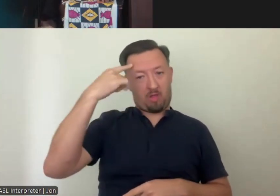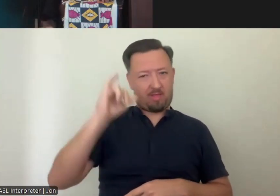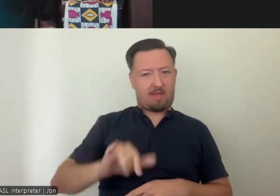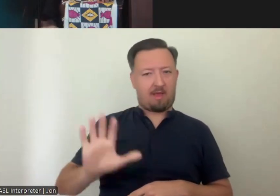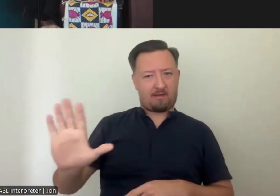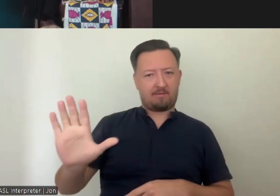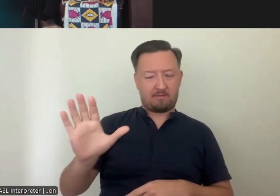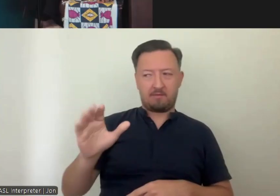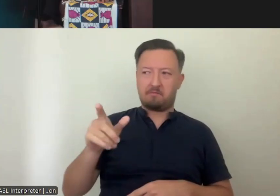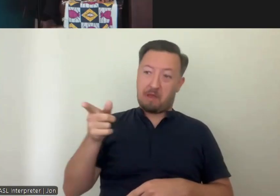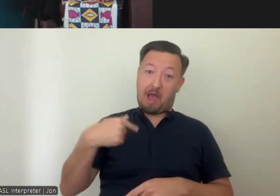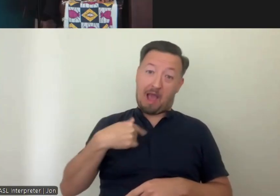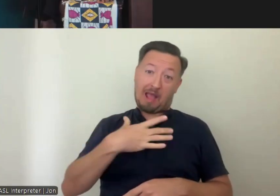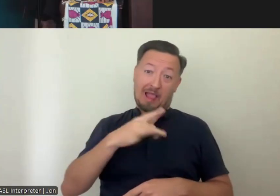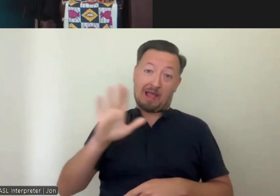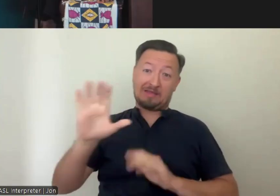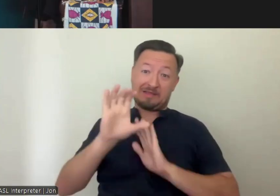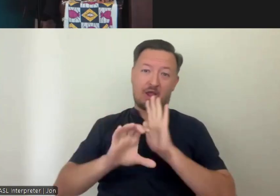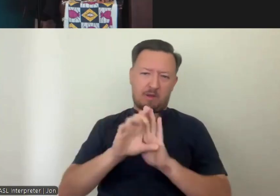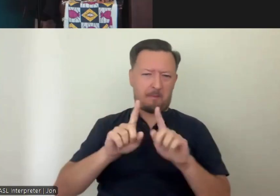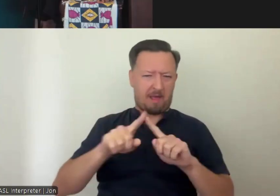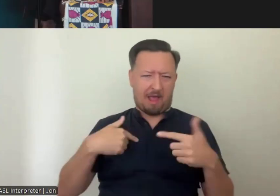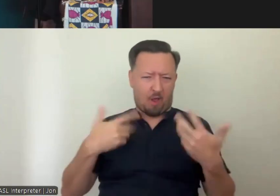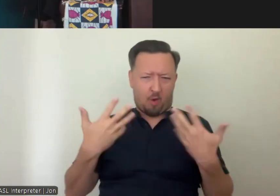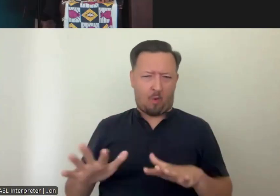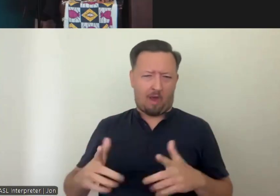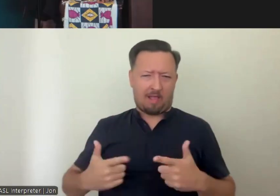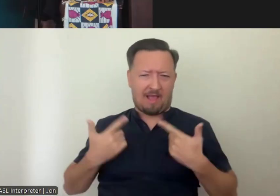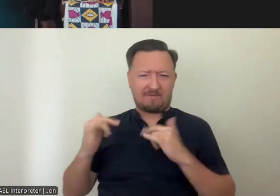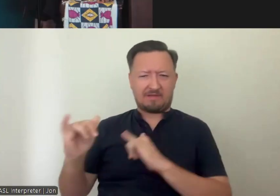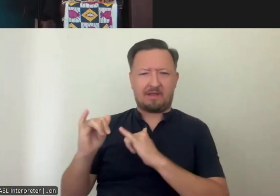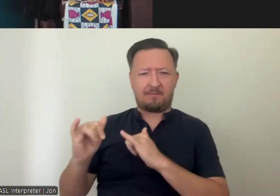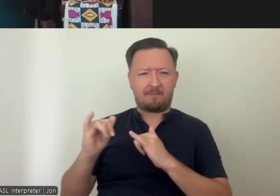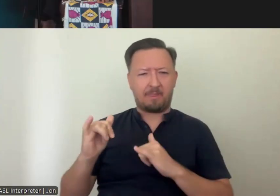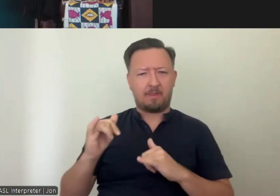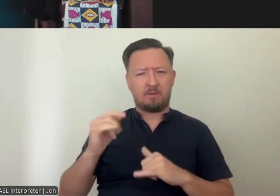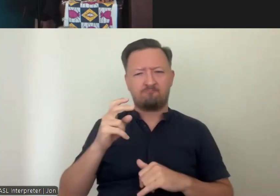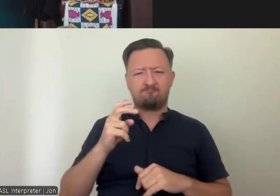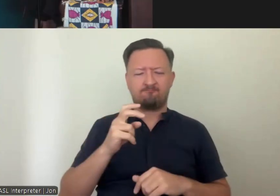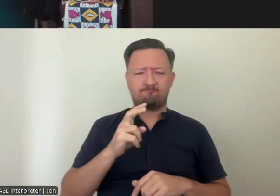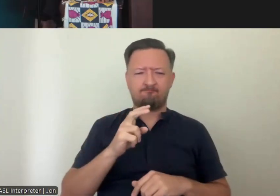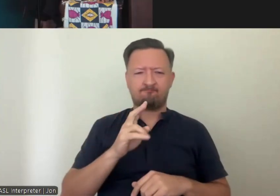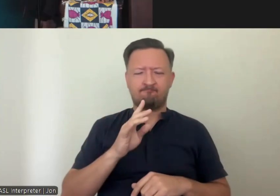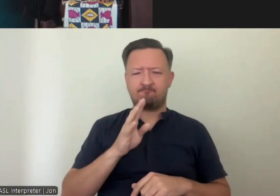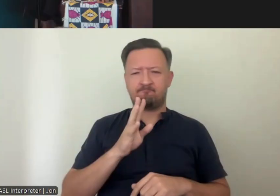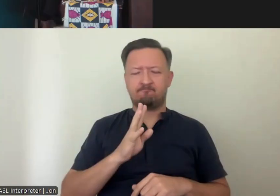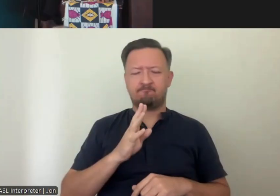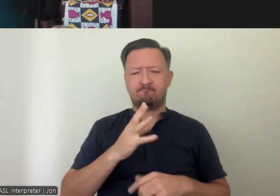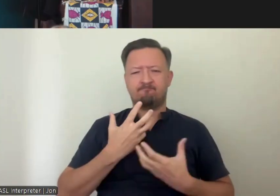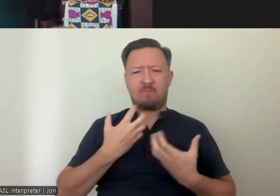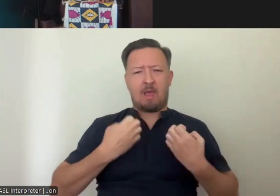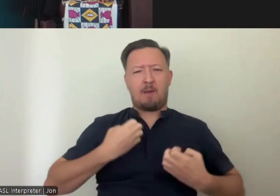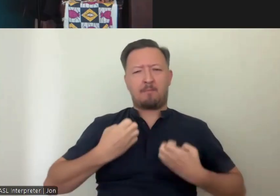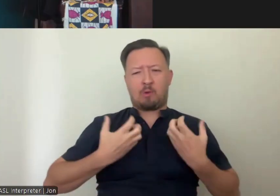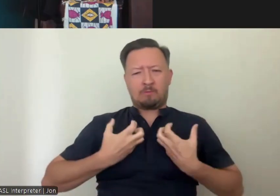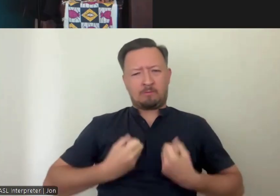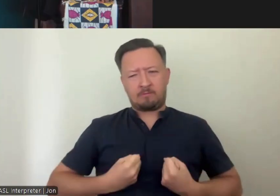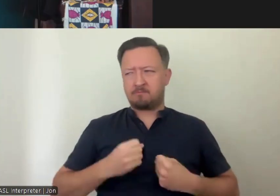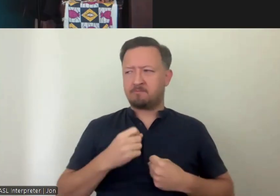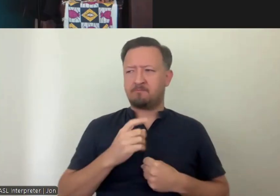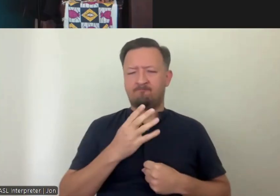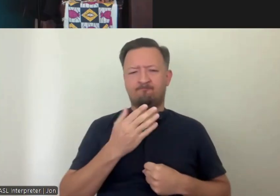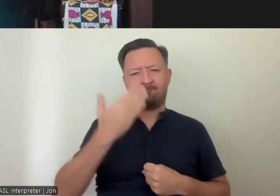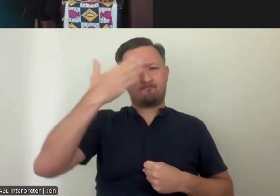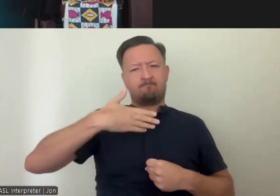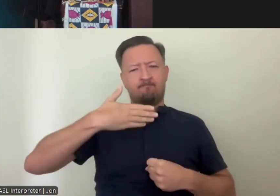live a life like that one. In other words, stiff upper lip, suppression of emotions, that kind of stuff.